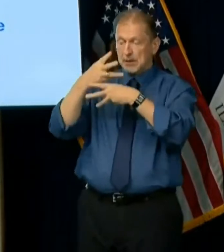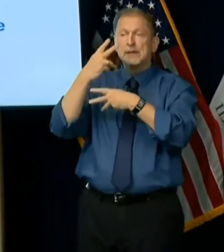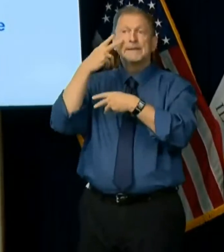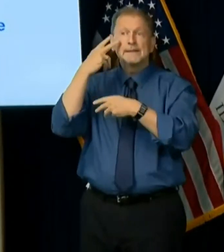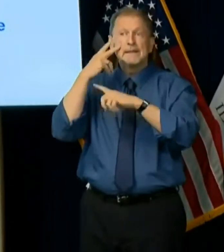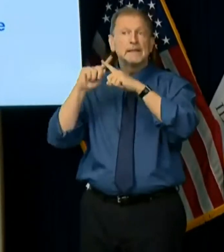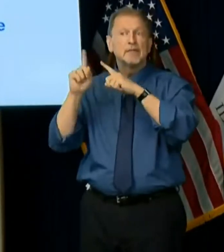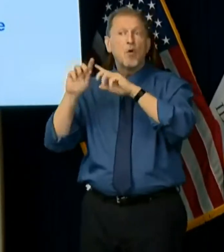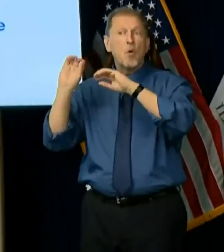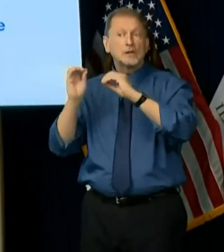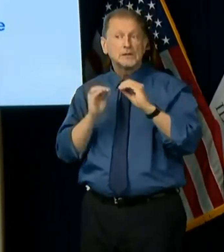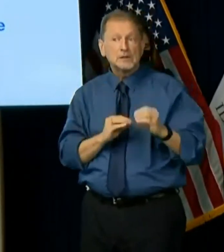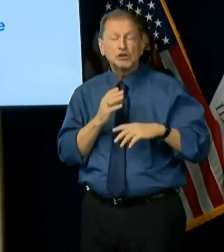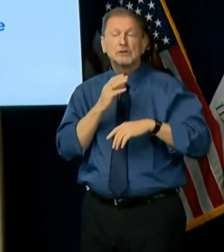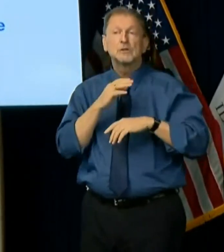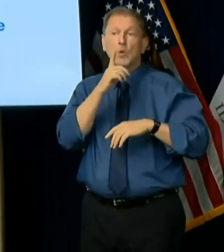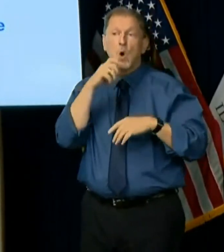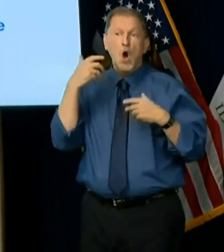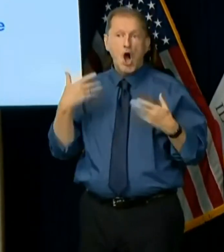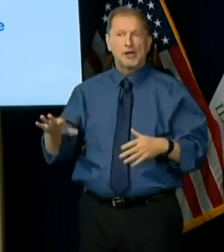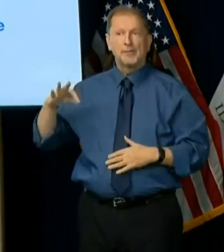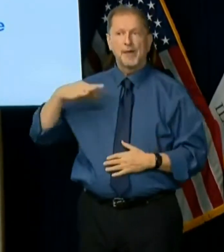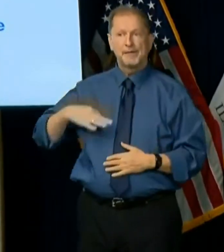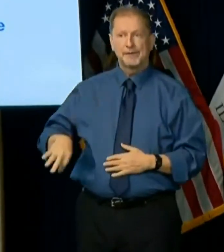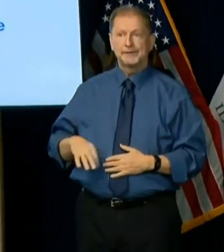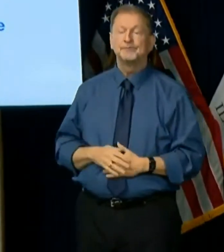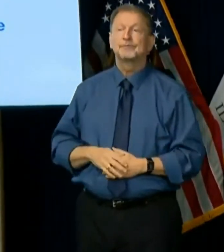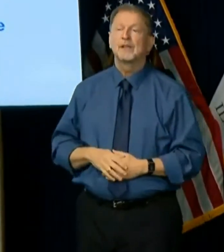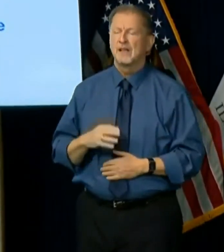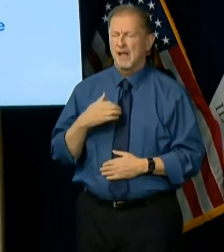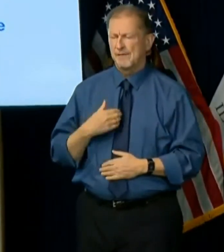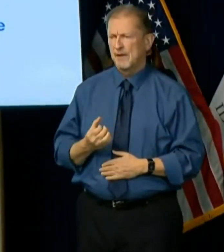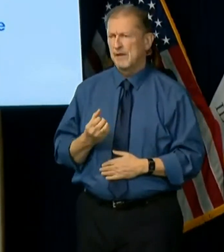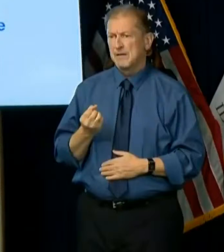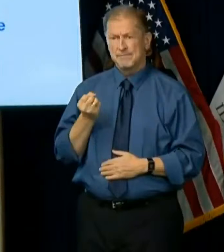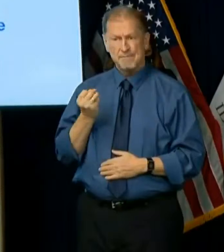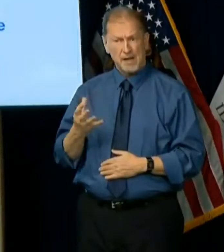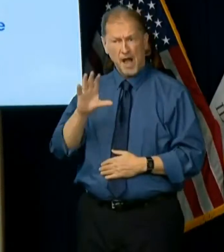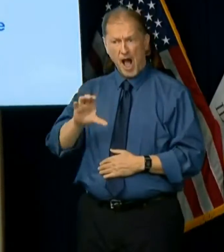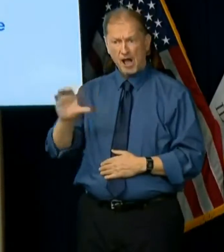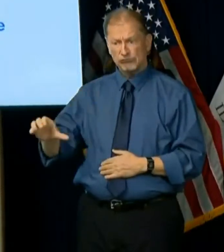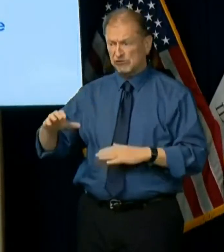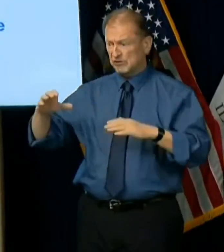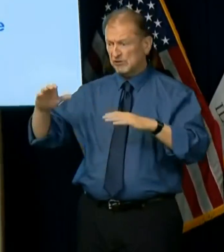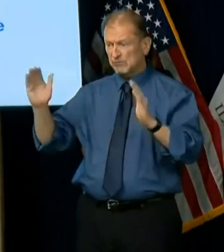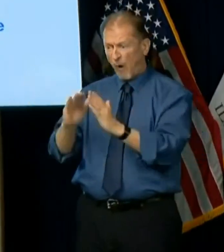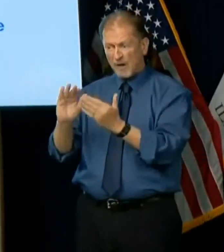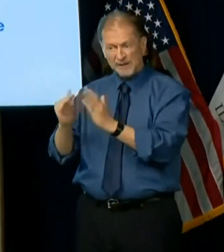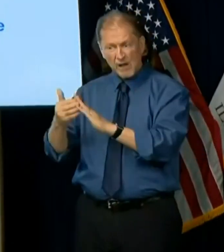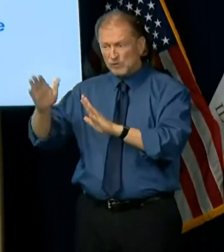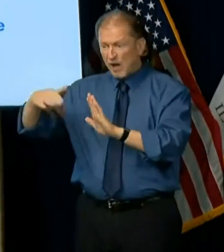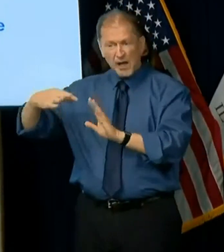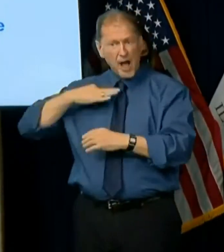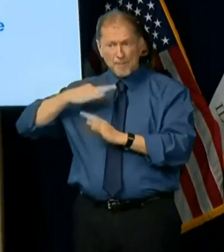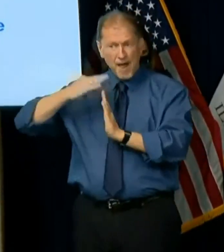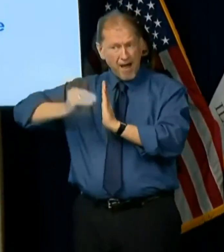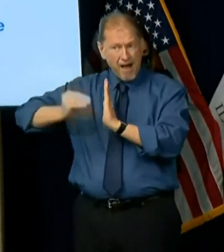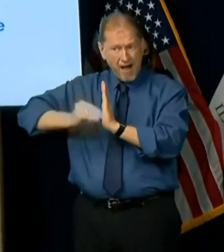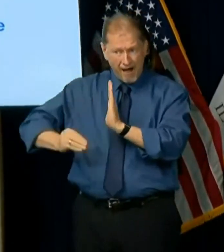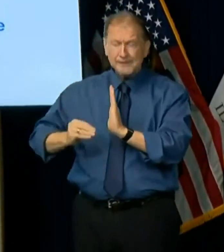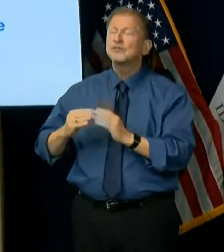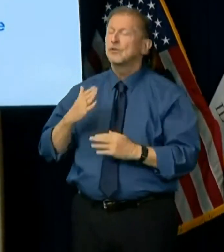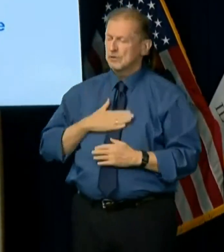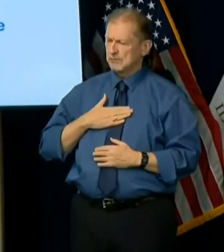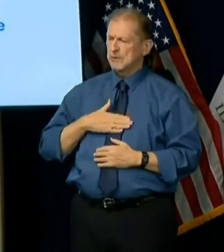from both of these programs. As the governor said, hundreds of governments haven't yet registered, so please check the list of eligible communities